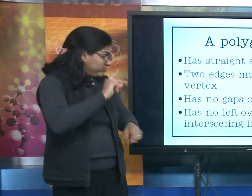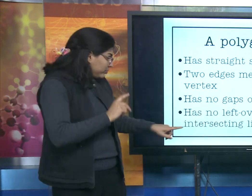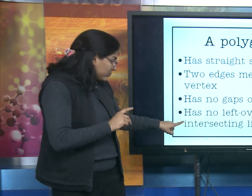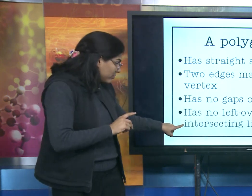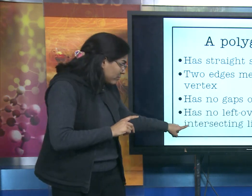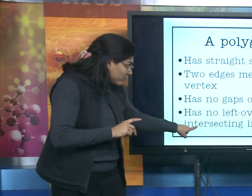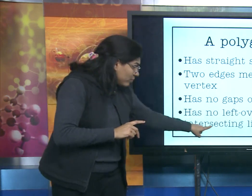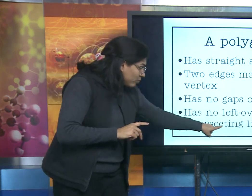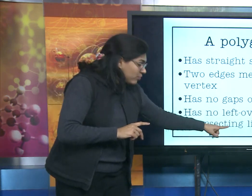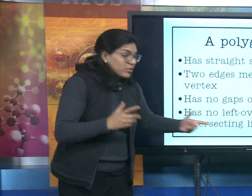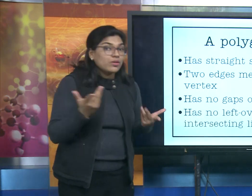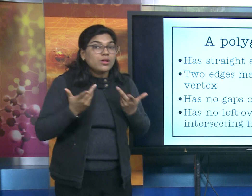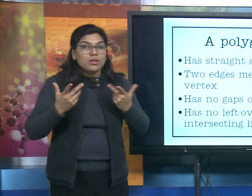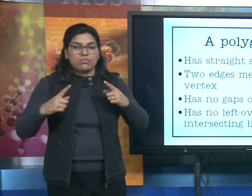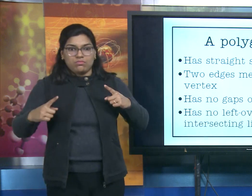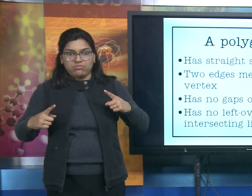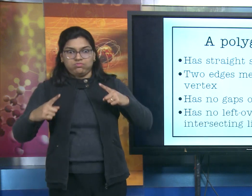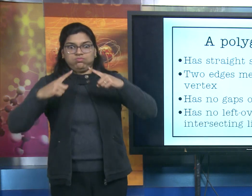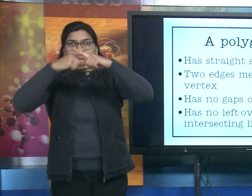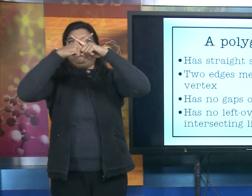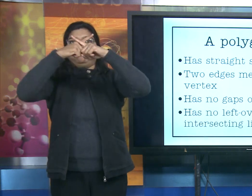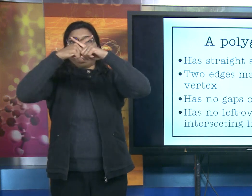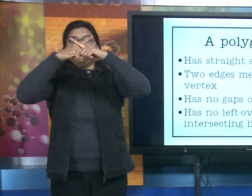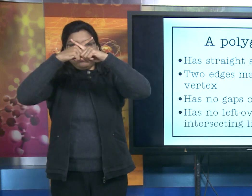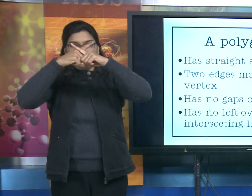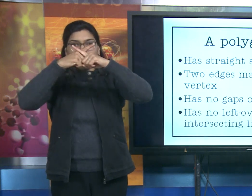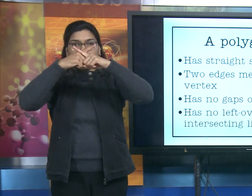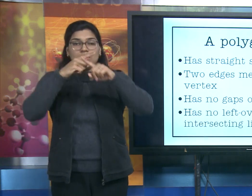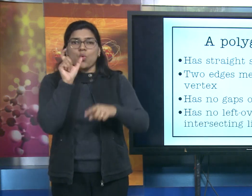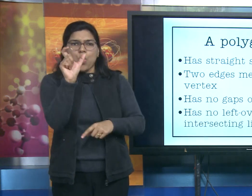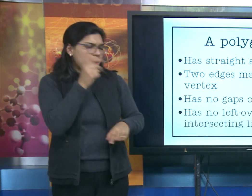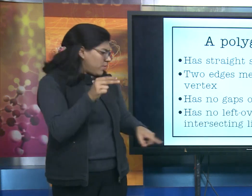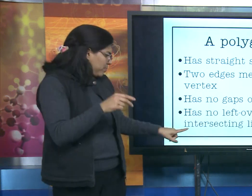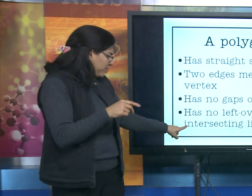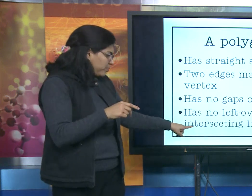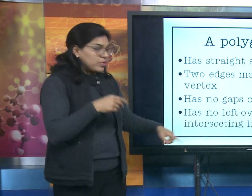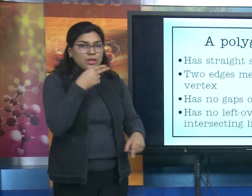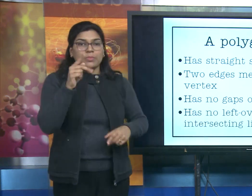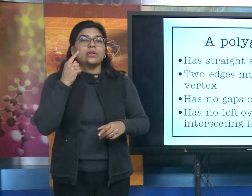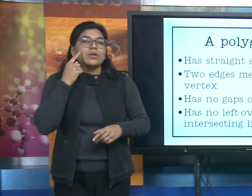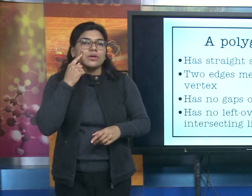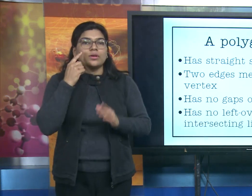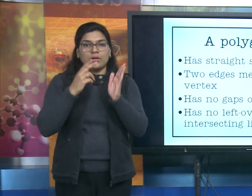the case. And also the intersecting lines are not there. Intersecting